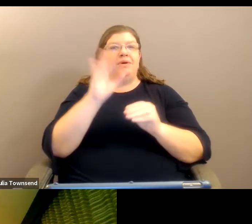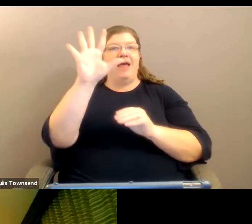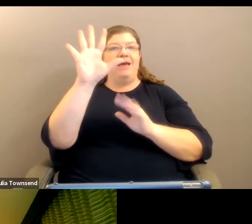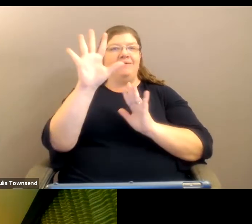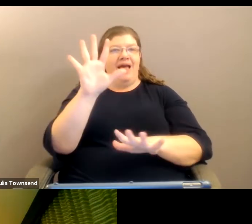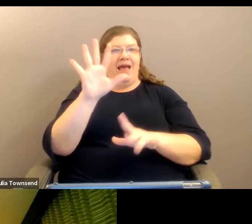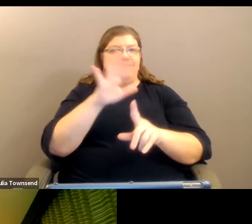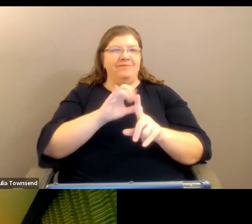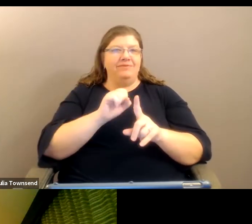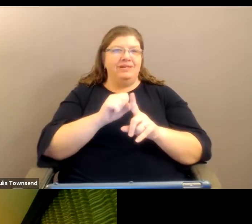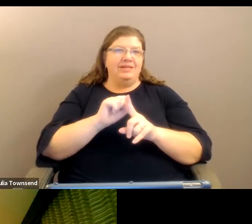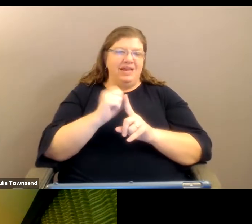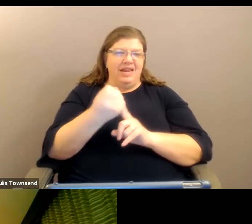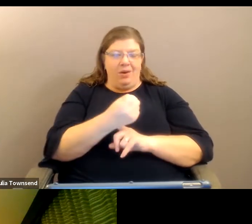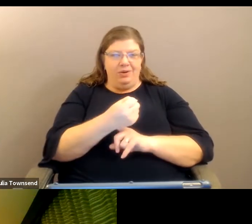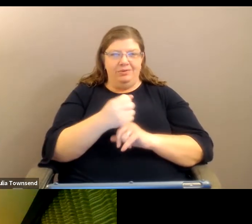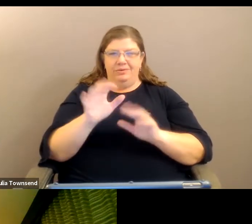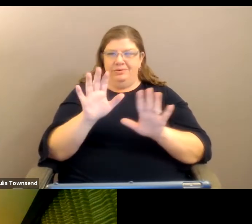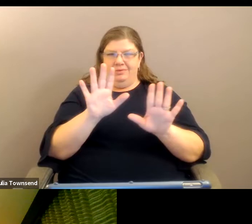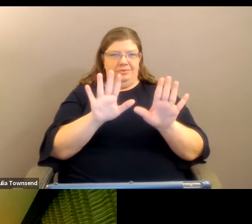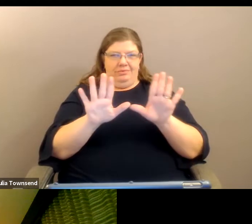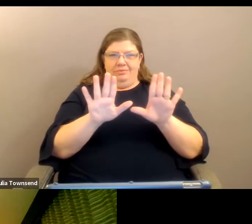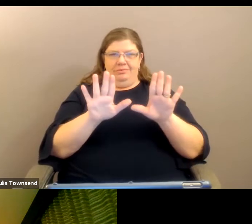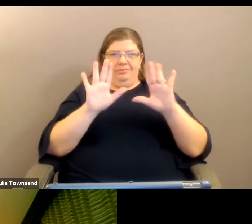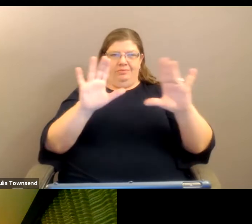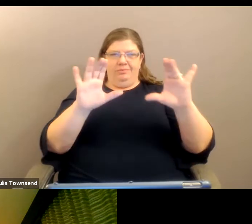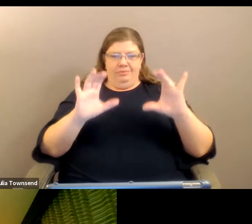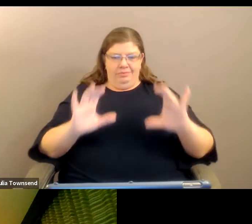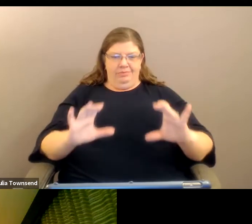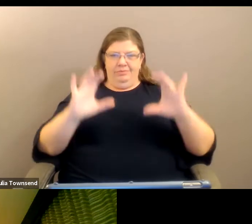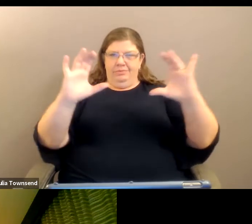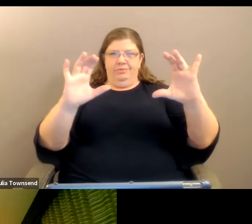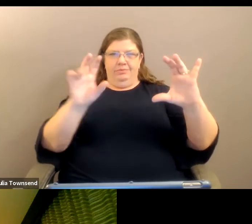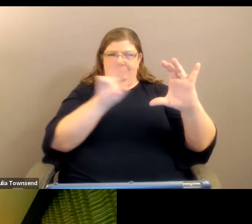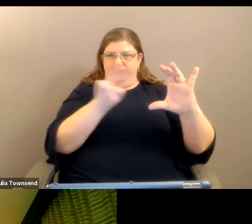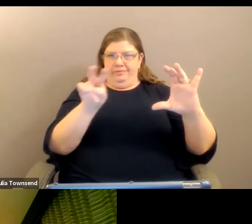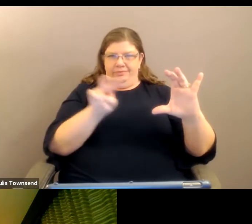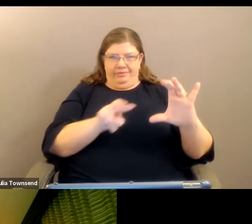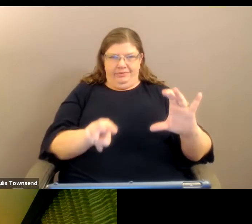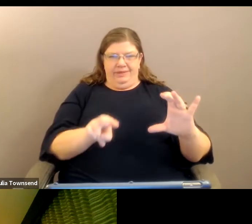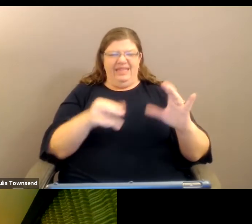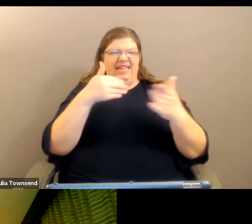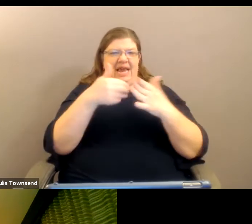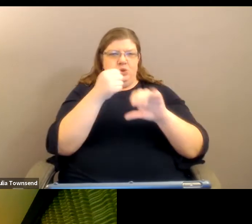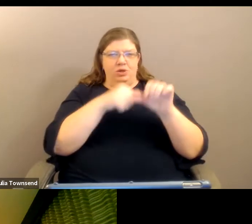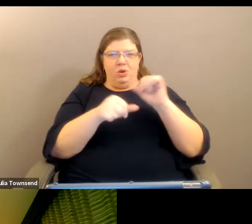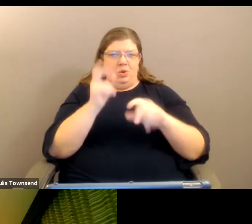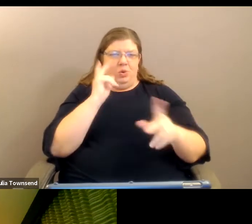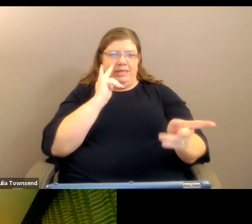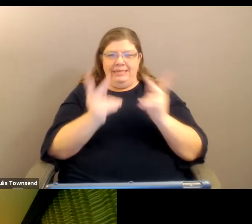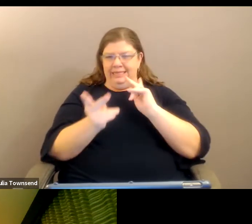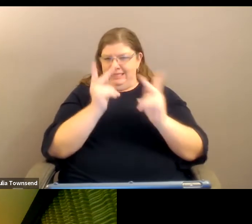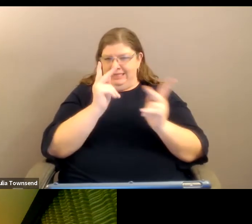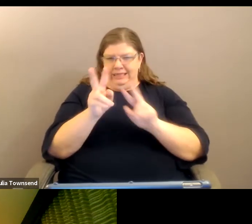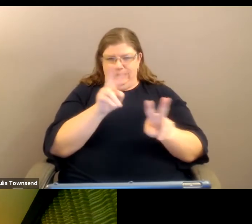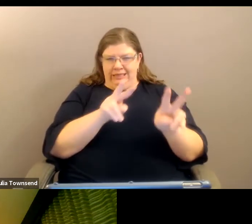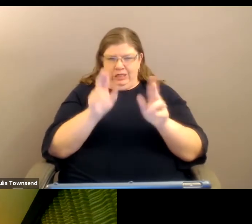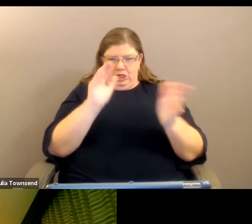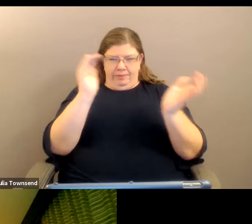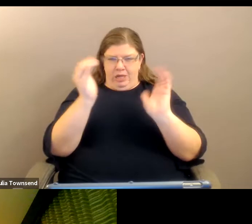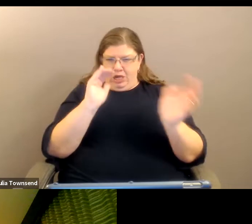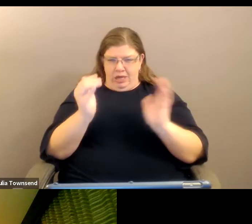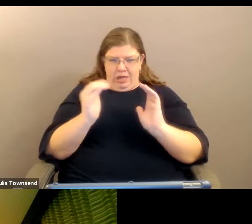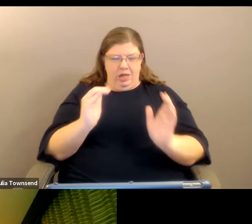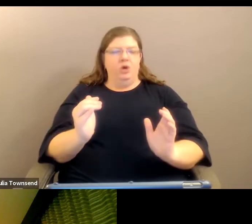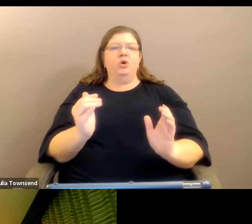just for this last review, we thought we'd put some data just right next to each other, just so you can kind of compare as a